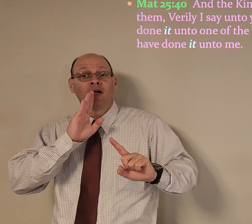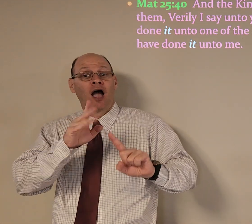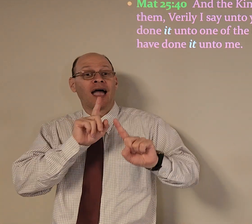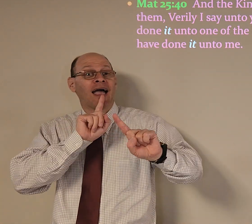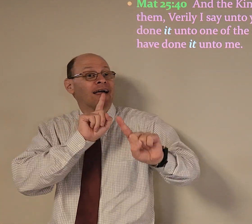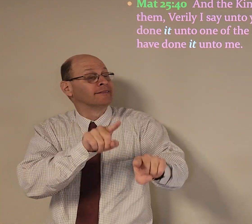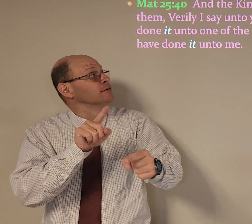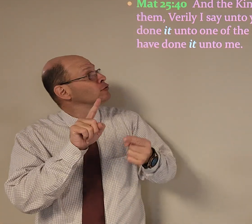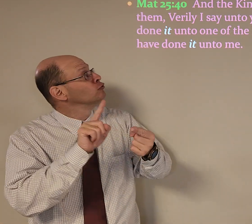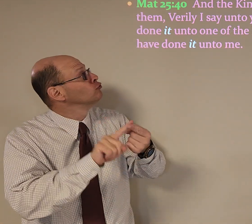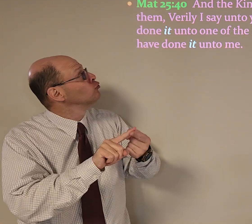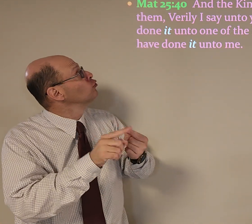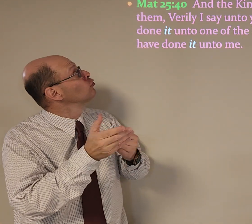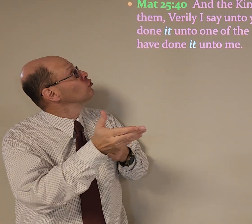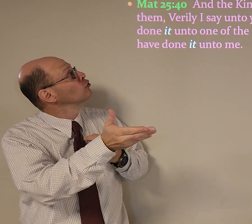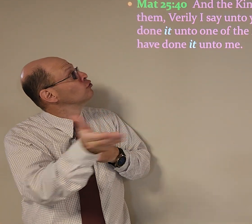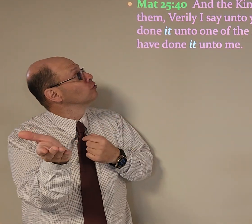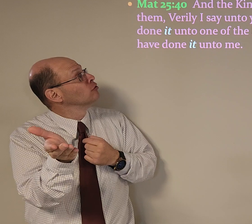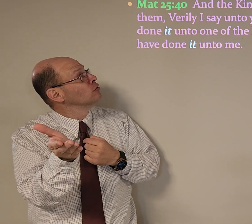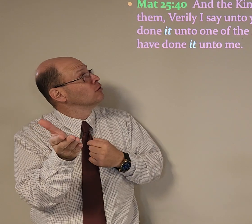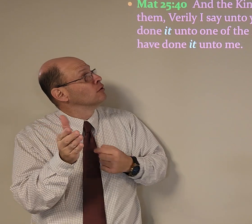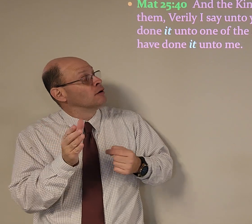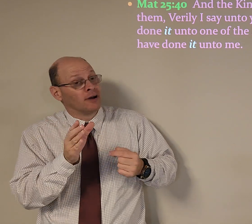the king shall answer and say unto them,